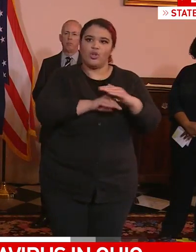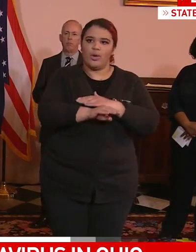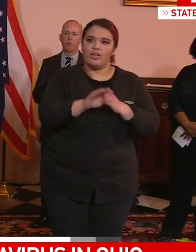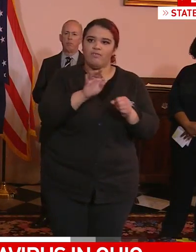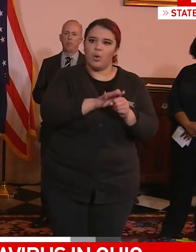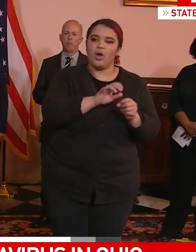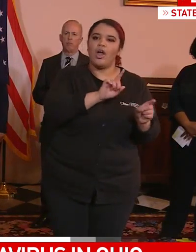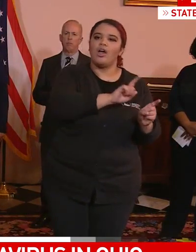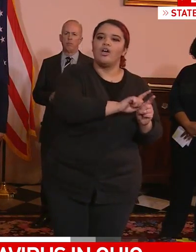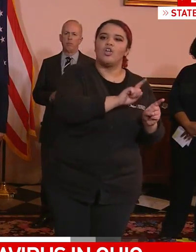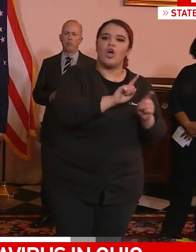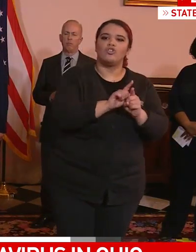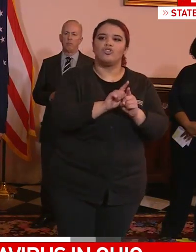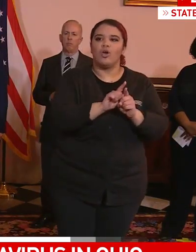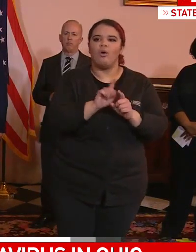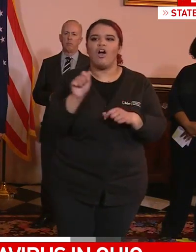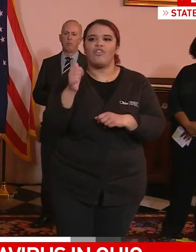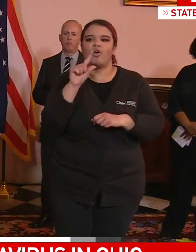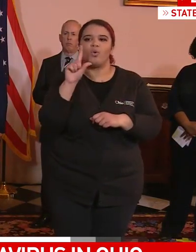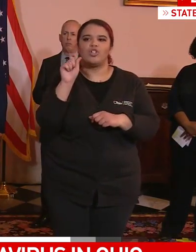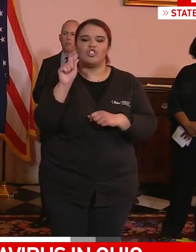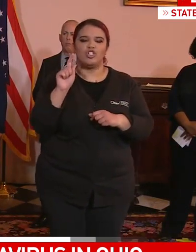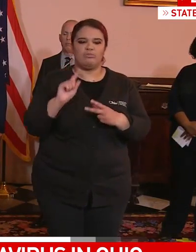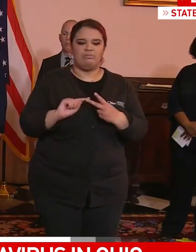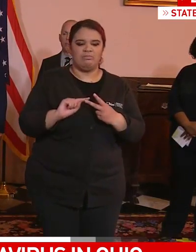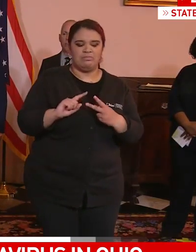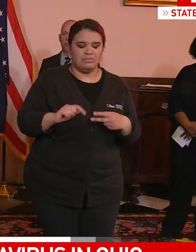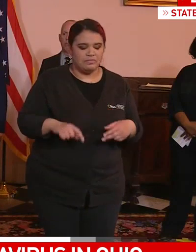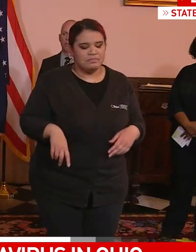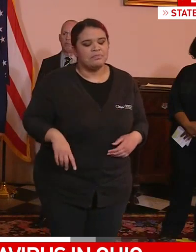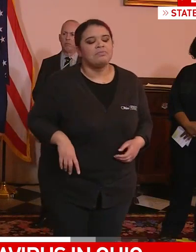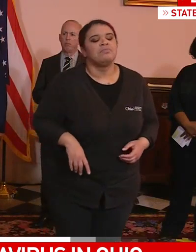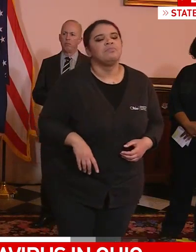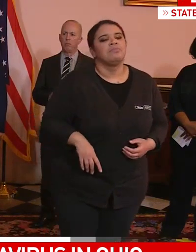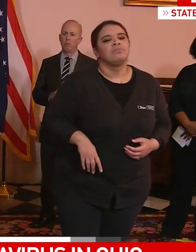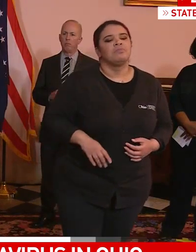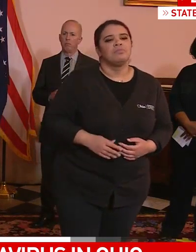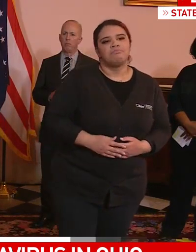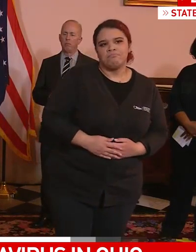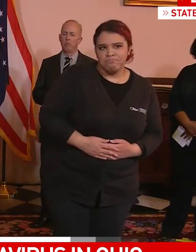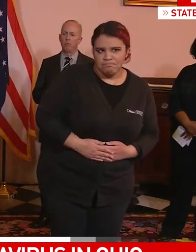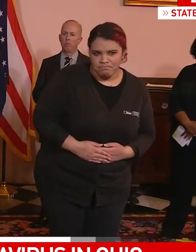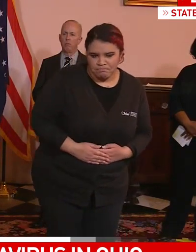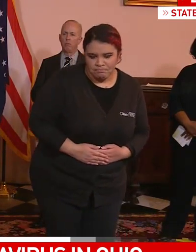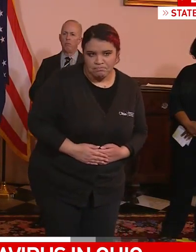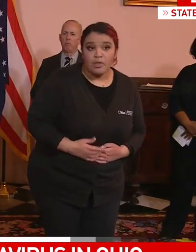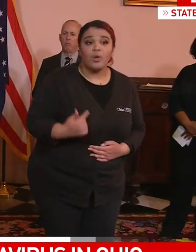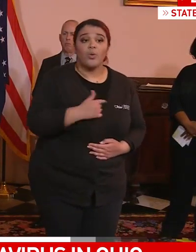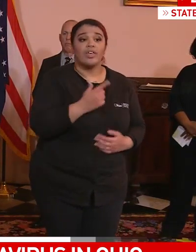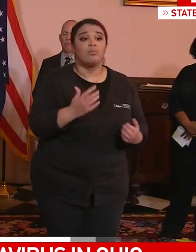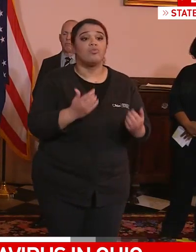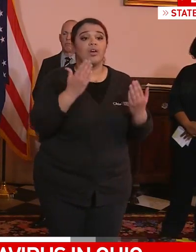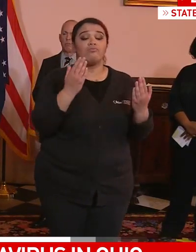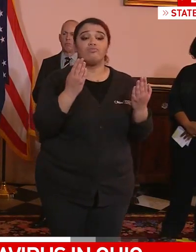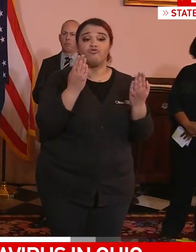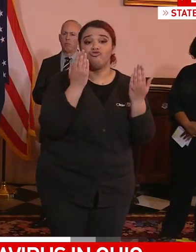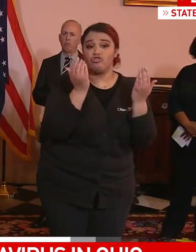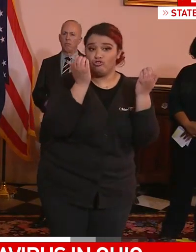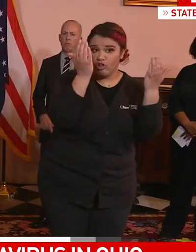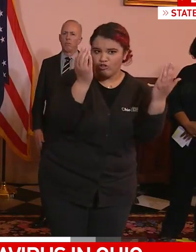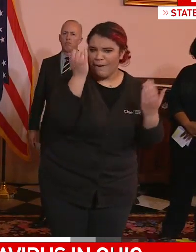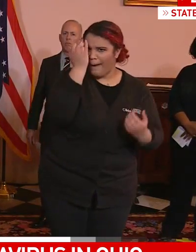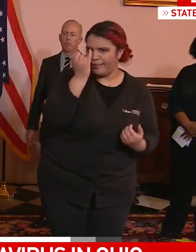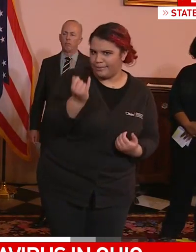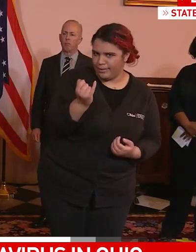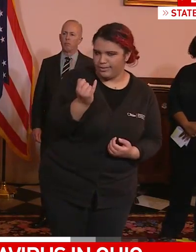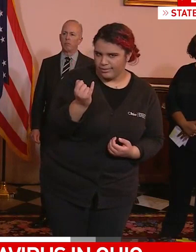up on Laura's questions. I think if you know, we put forward a suggestion. We put forward an idea, which